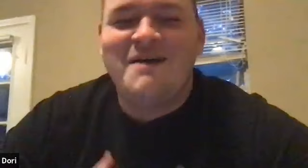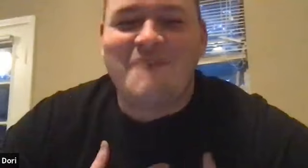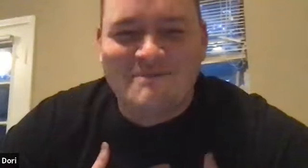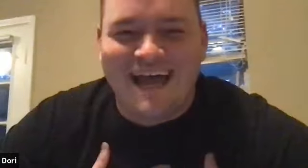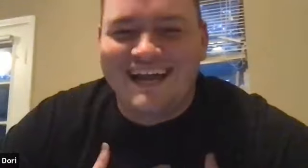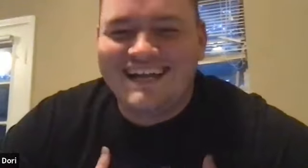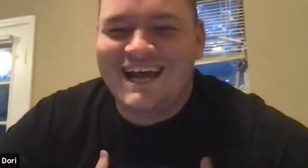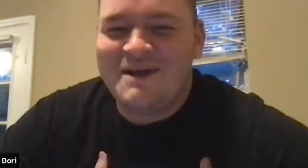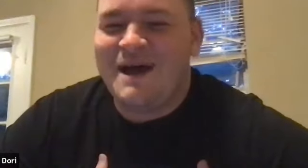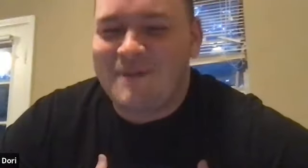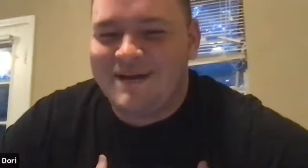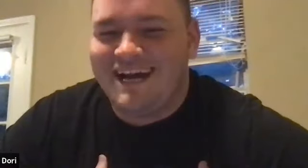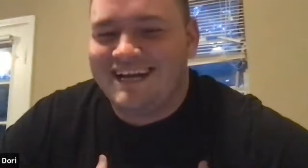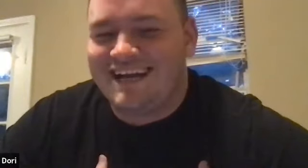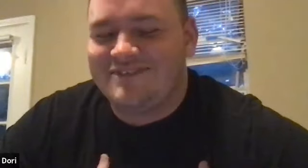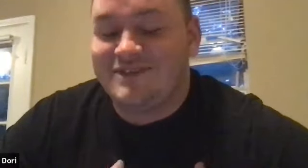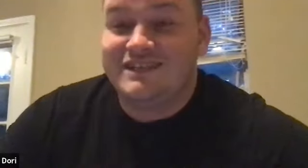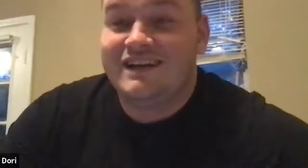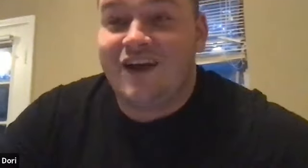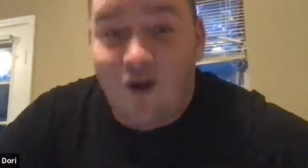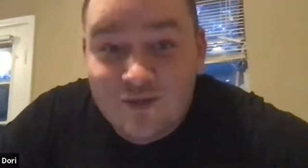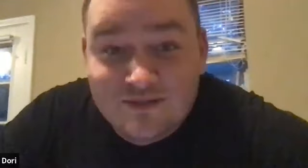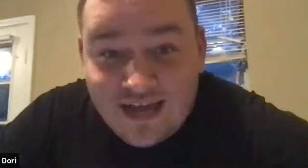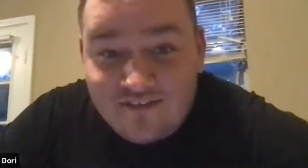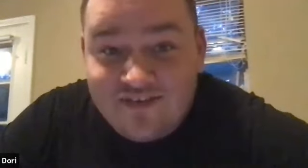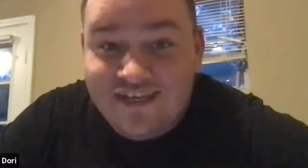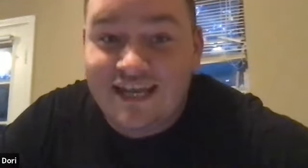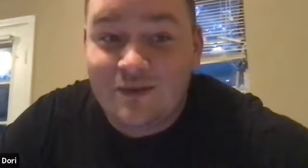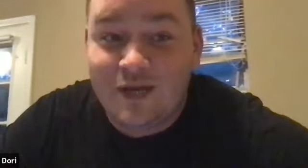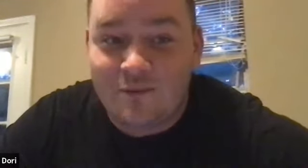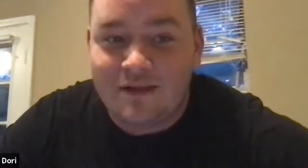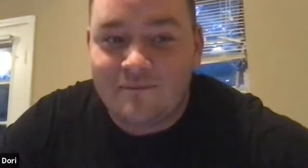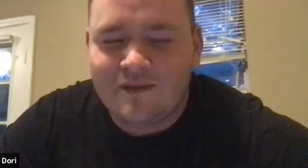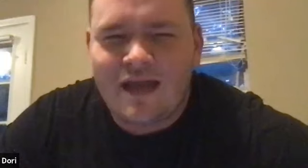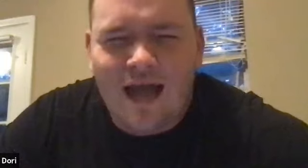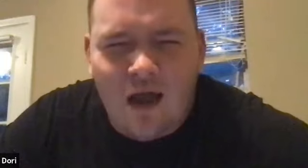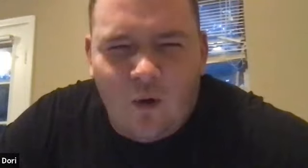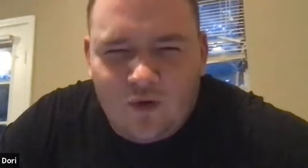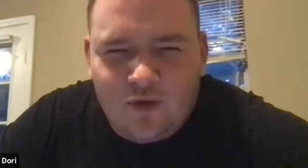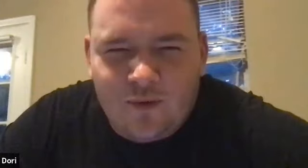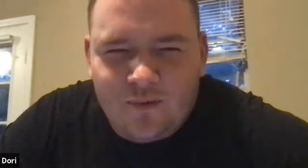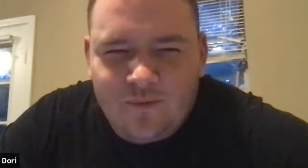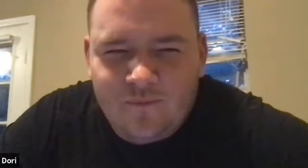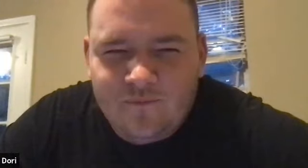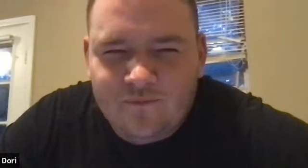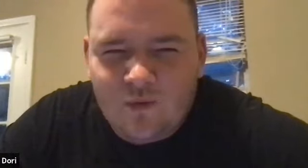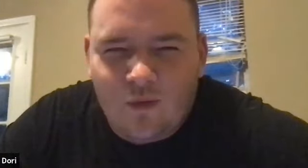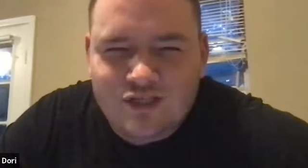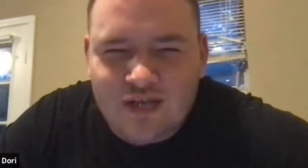My bad. I got confused. Are you deaf? Can you hear me? How old are you? What is your